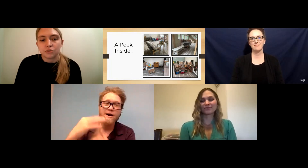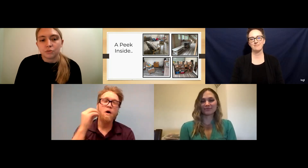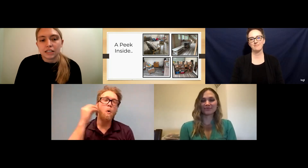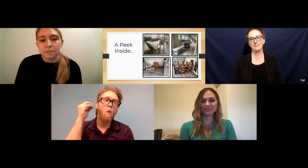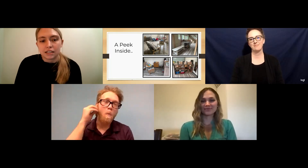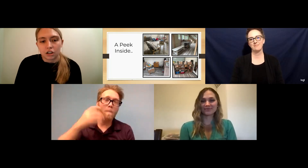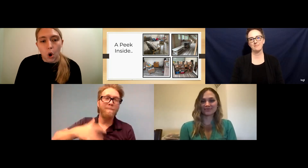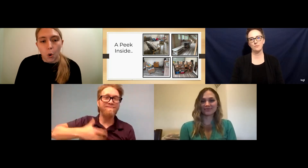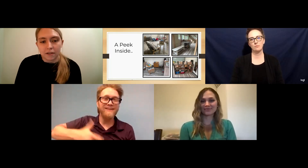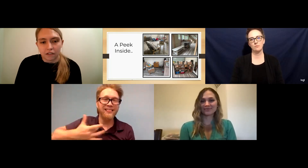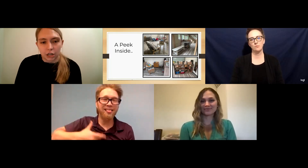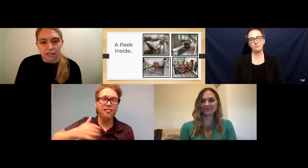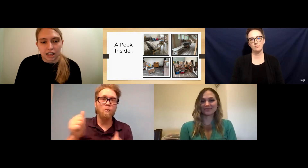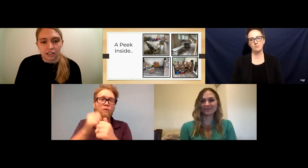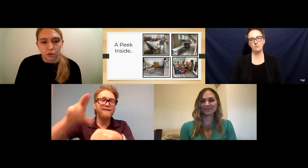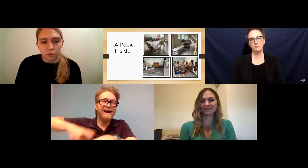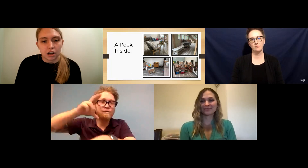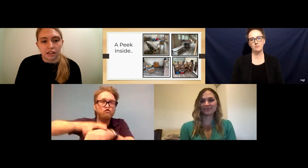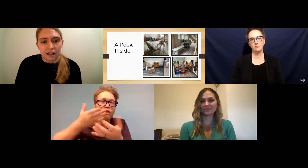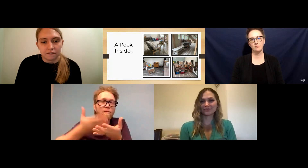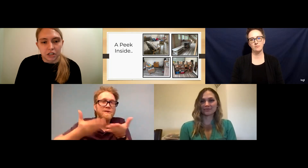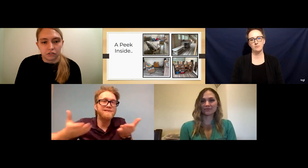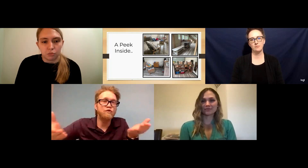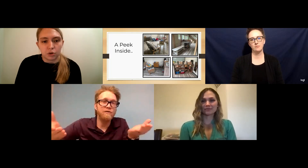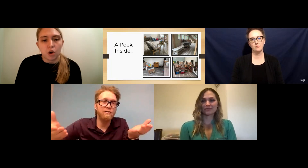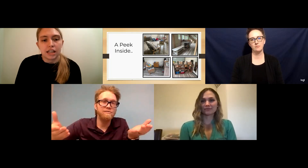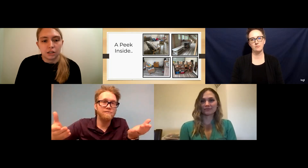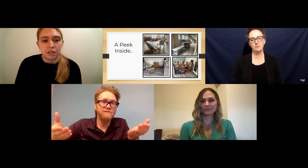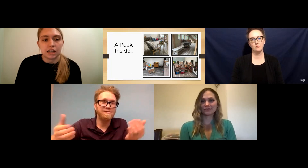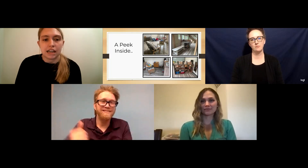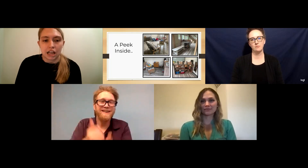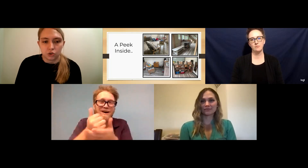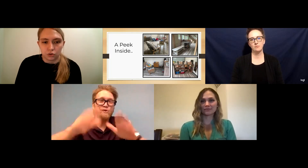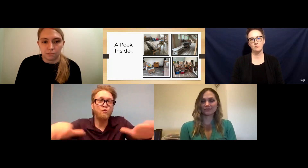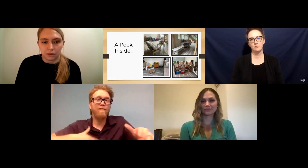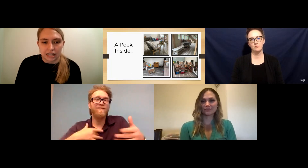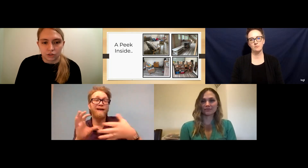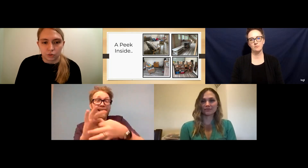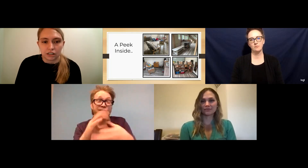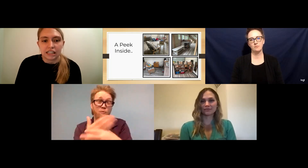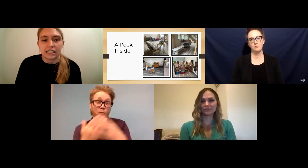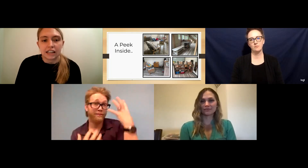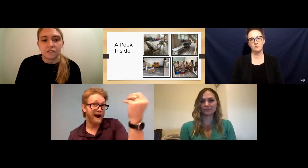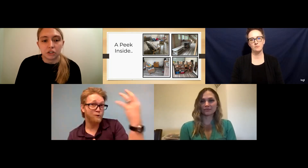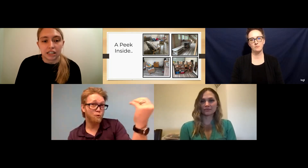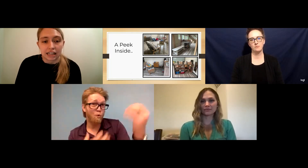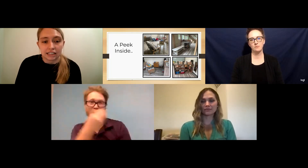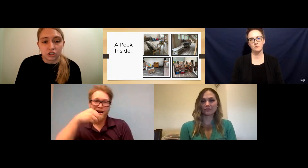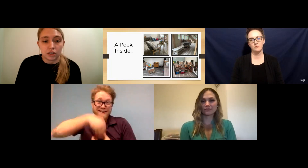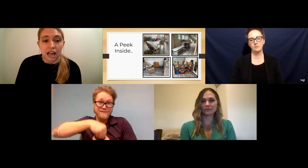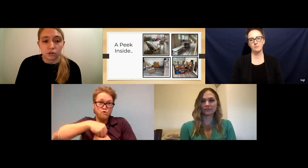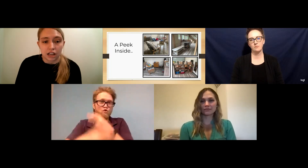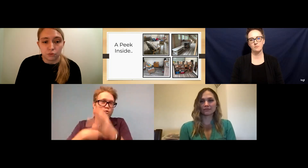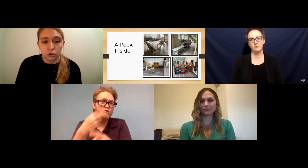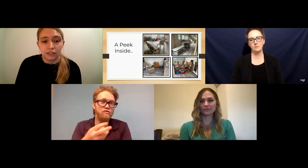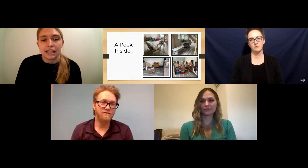But it's really based on home environments. That's where we got that feel from. We want it to be a natural place where kids can feel connected to